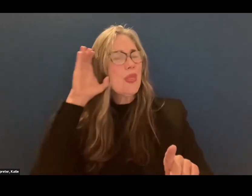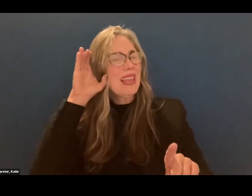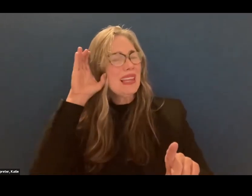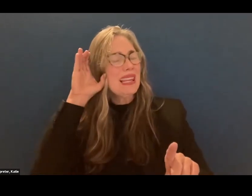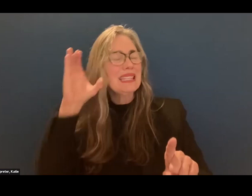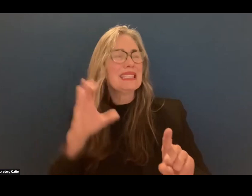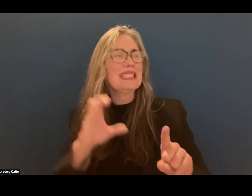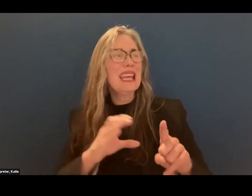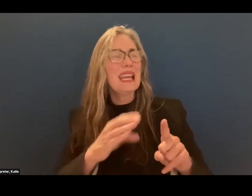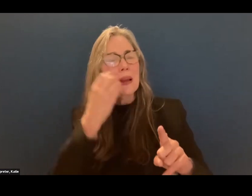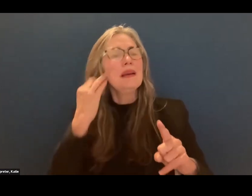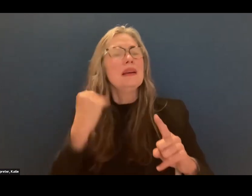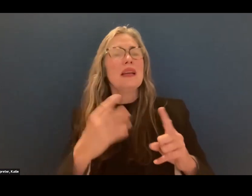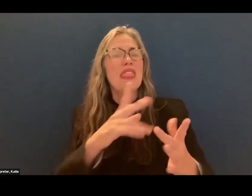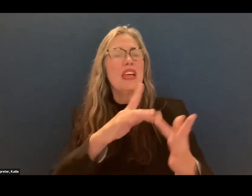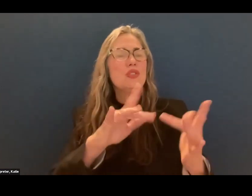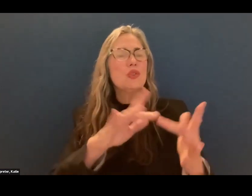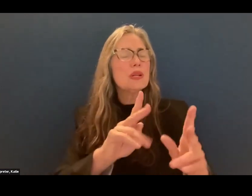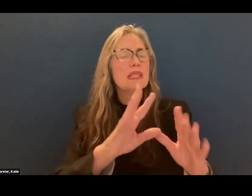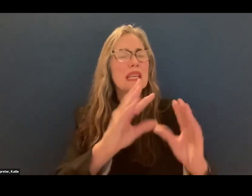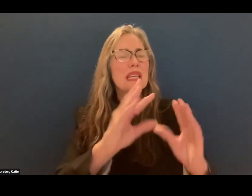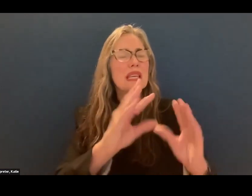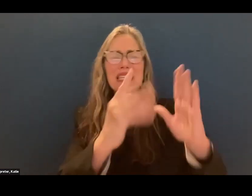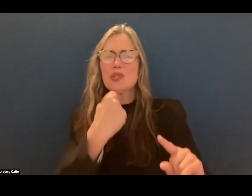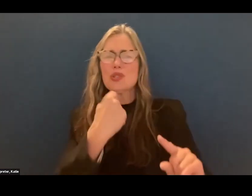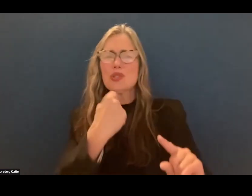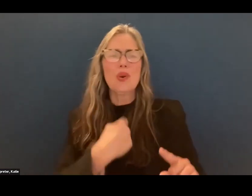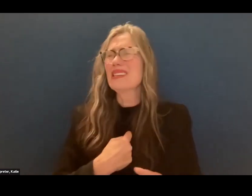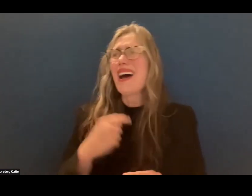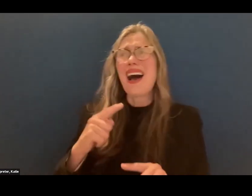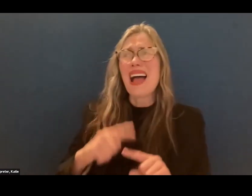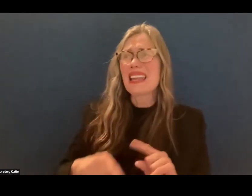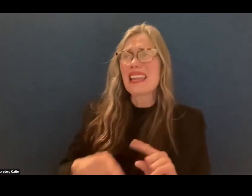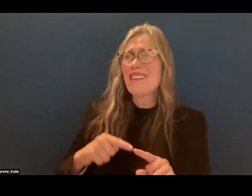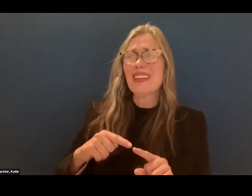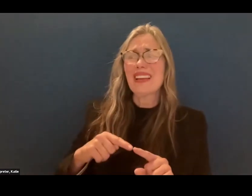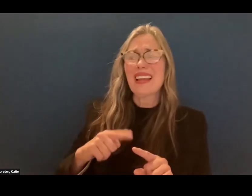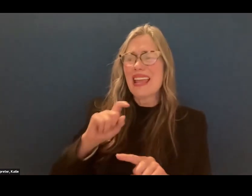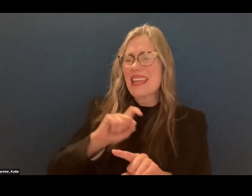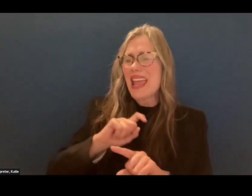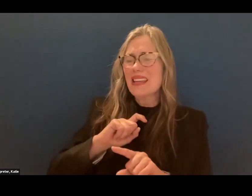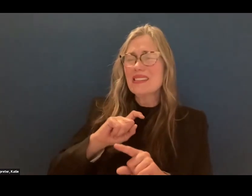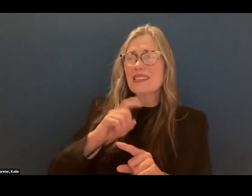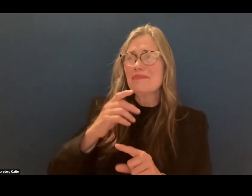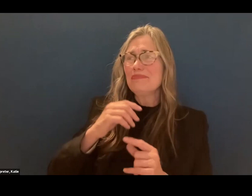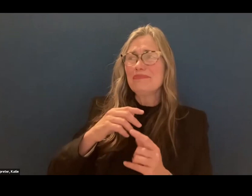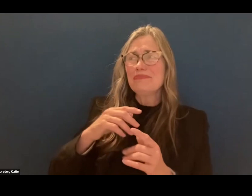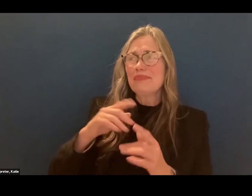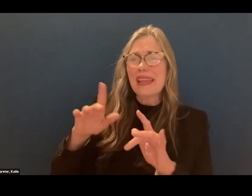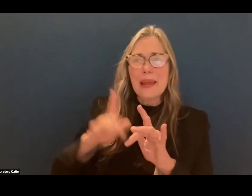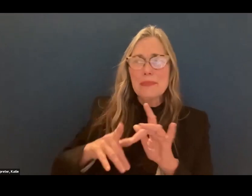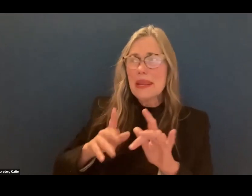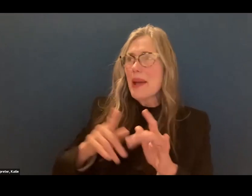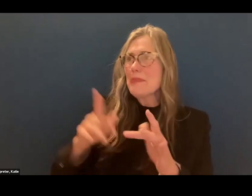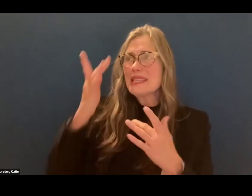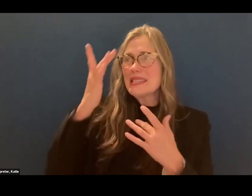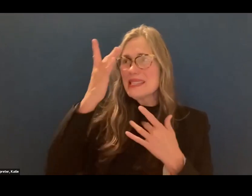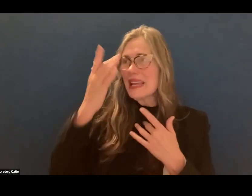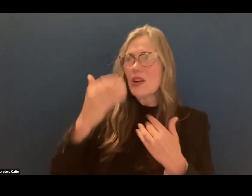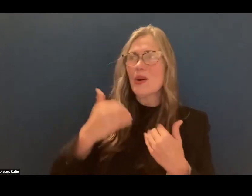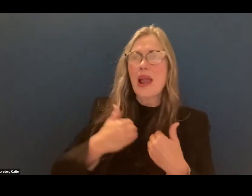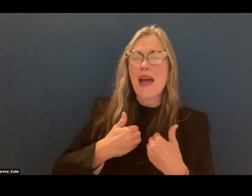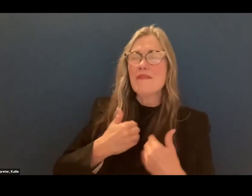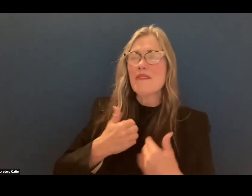couldn't call in sick or they couldn't take care of personal days and different things. So really appreciate where that is improving in that area. So with